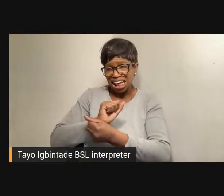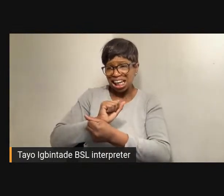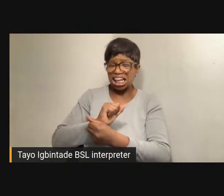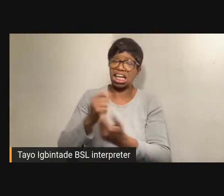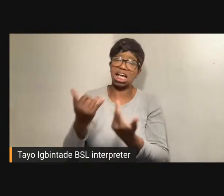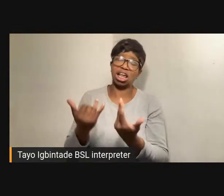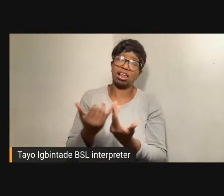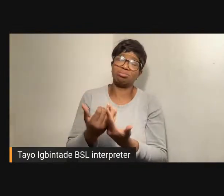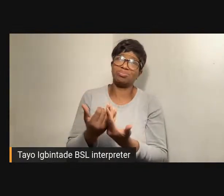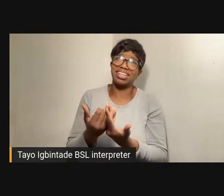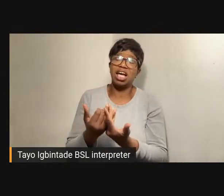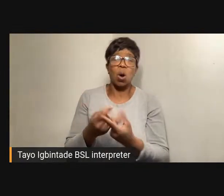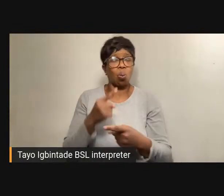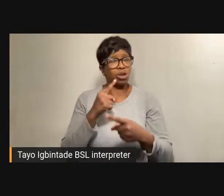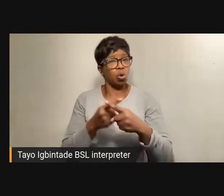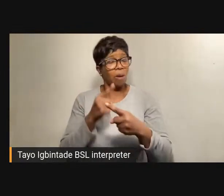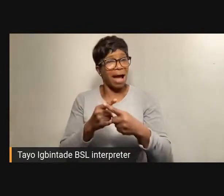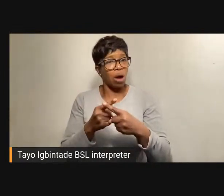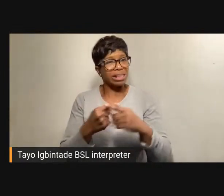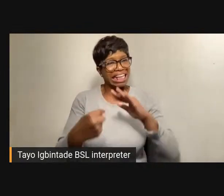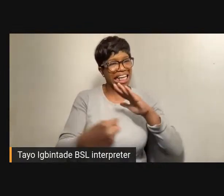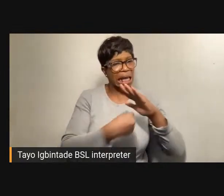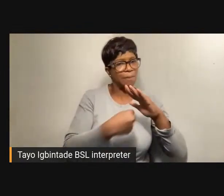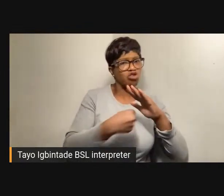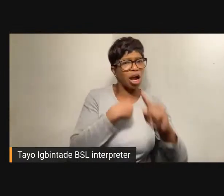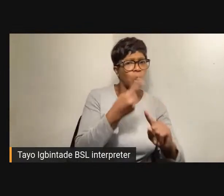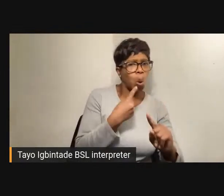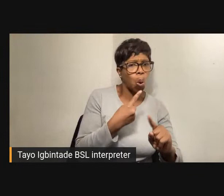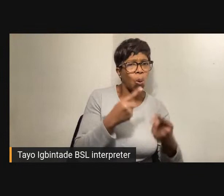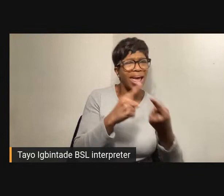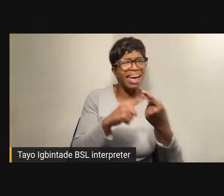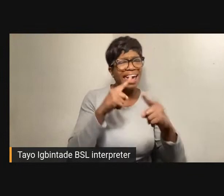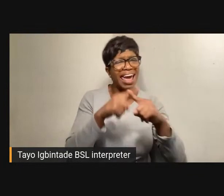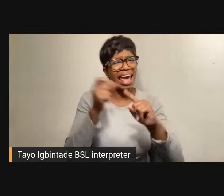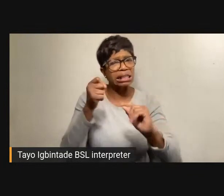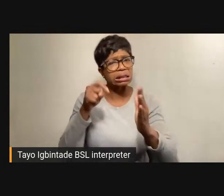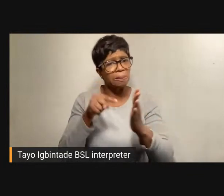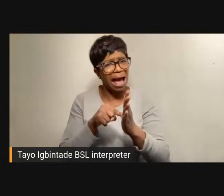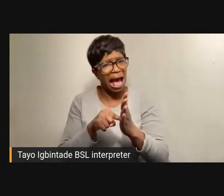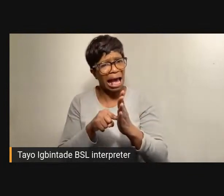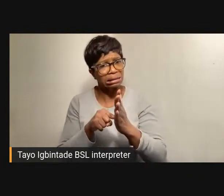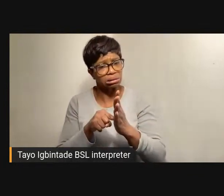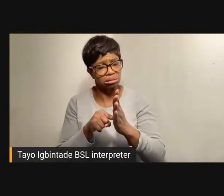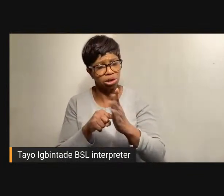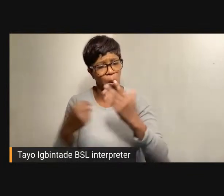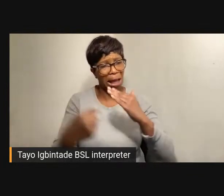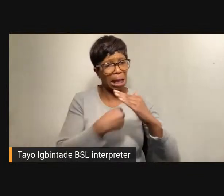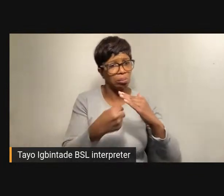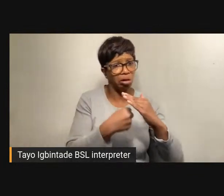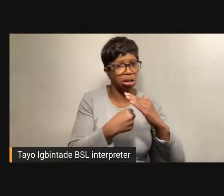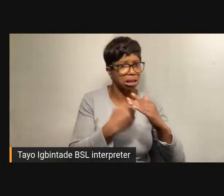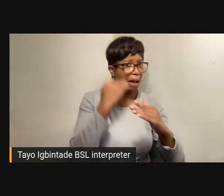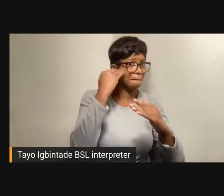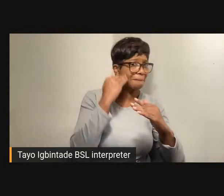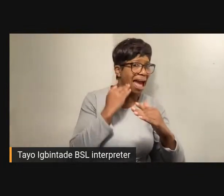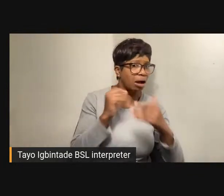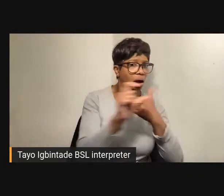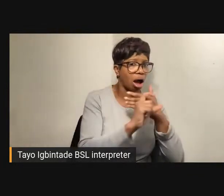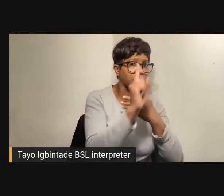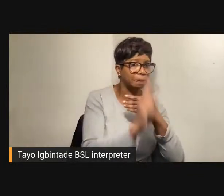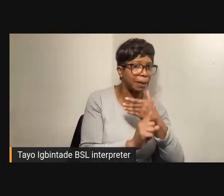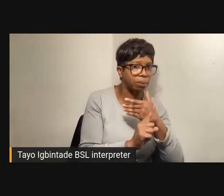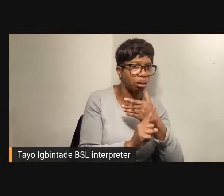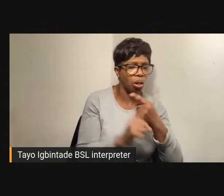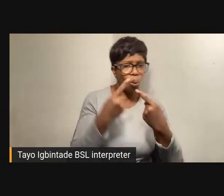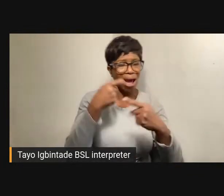an immigrant and who is an expat. What do these things tell us about who and what